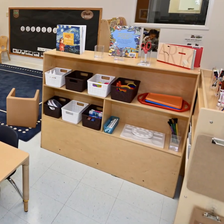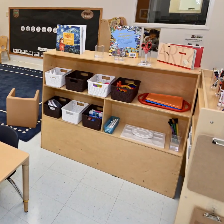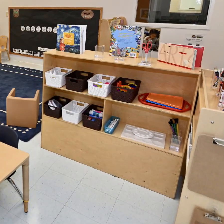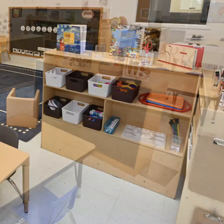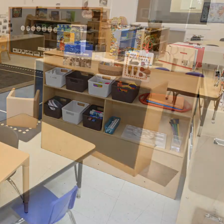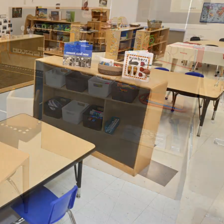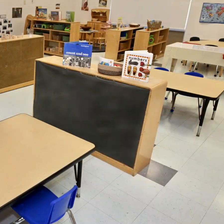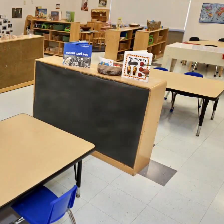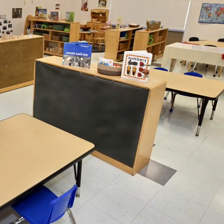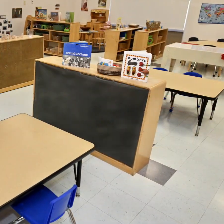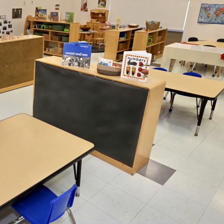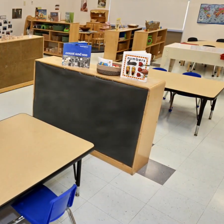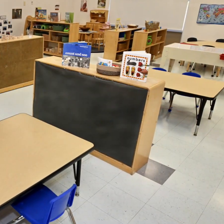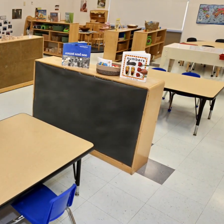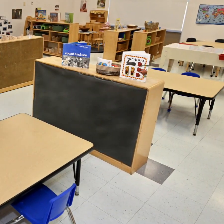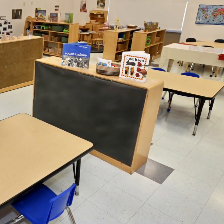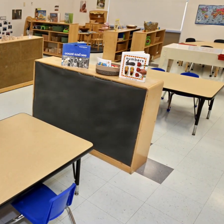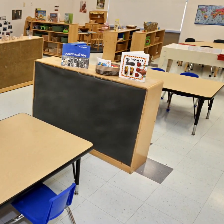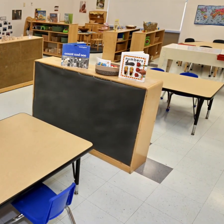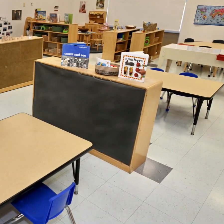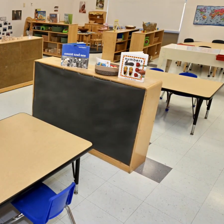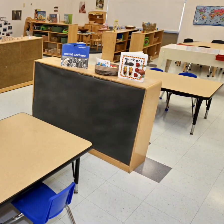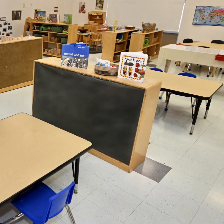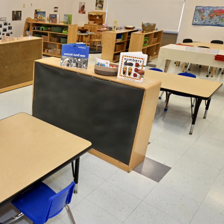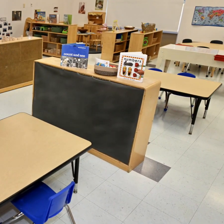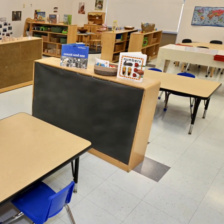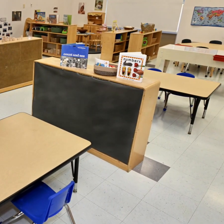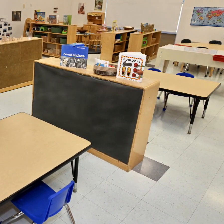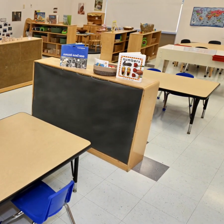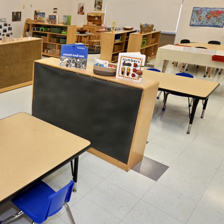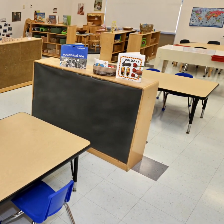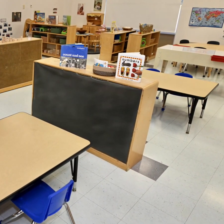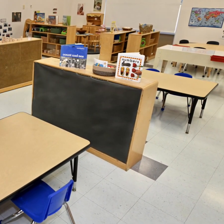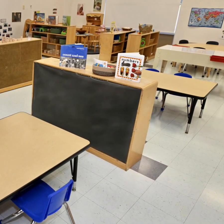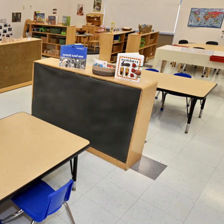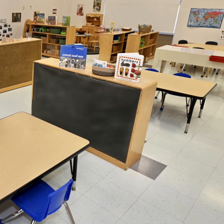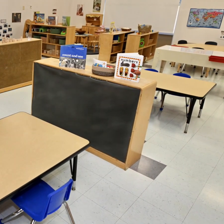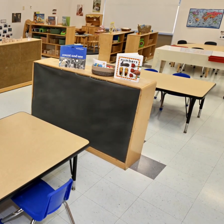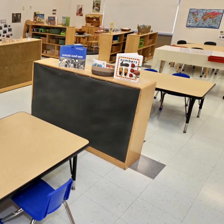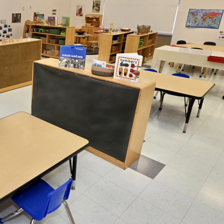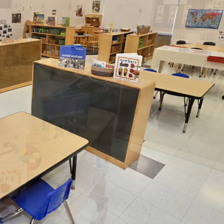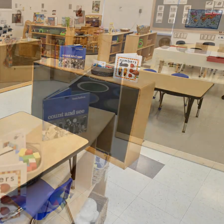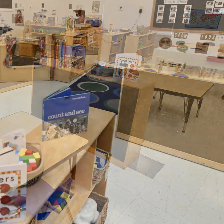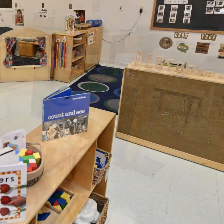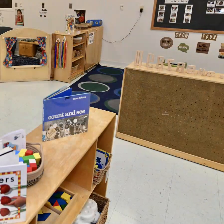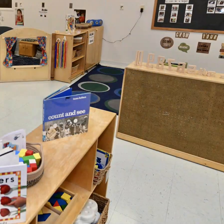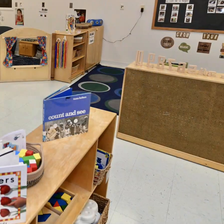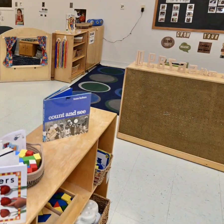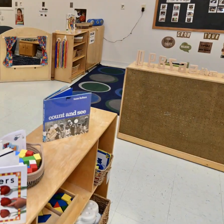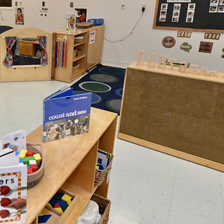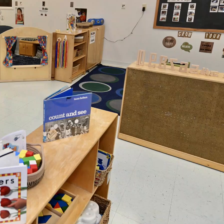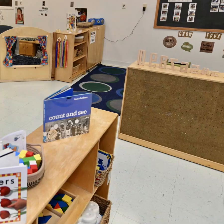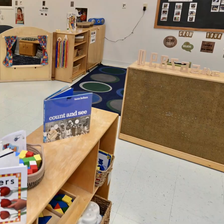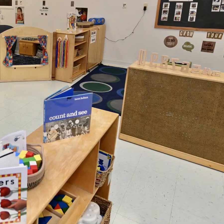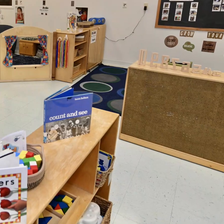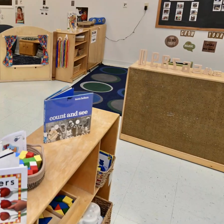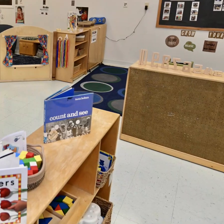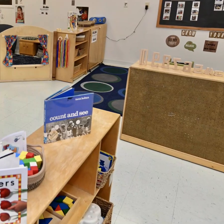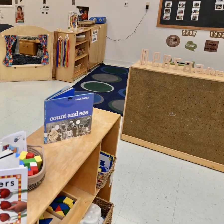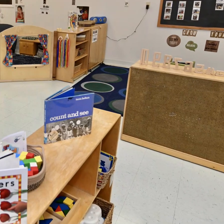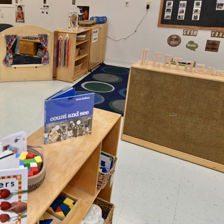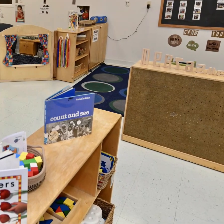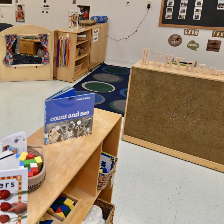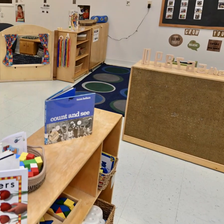classrooms for 3, 4, and 5-year-olds so that parents don't have to coordinate separate care for their newborns and other